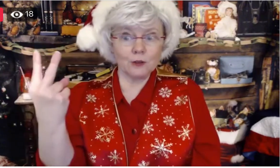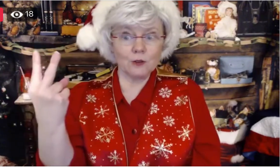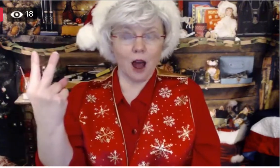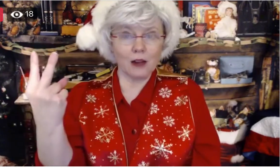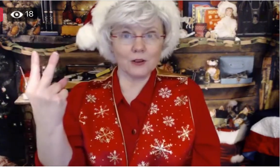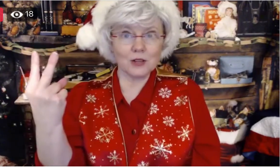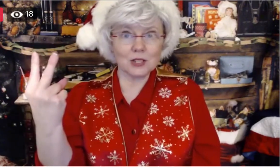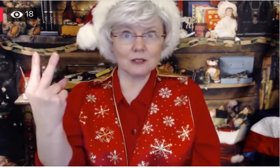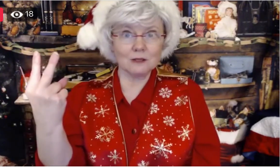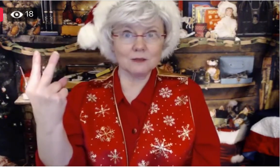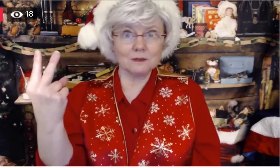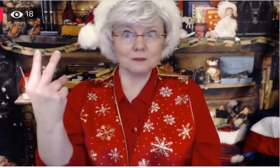$2.